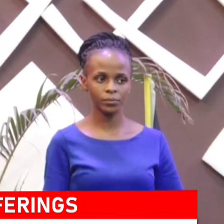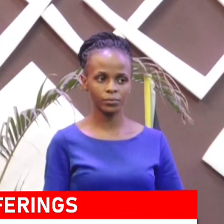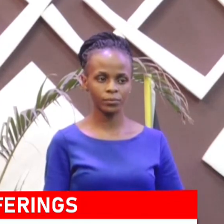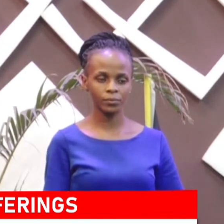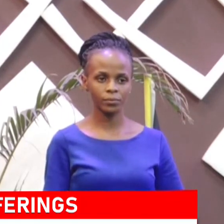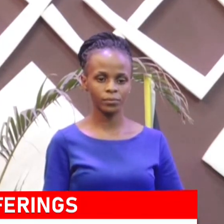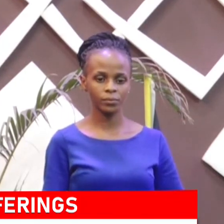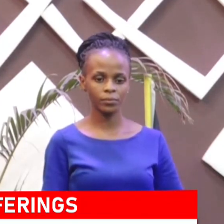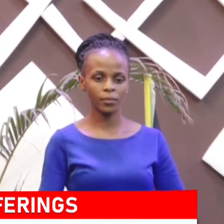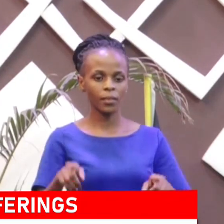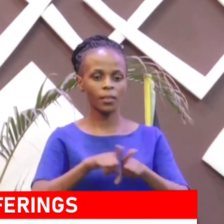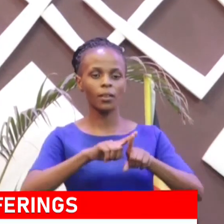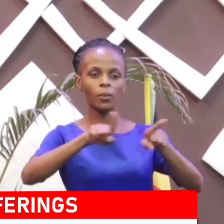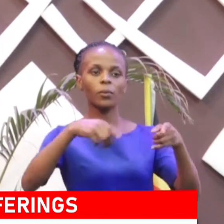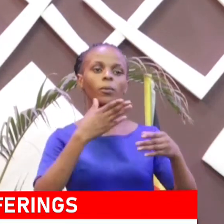so.